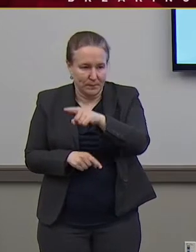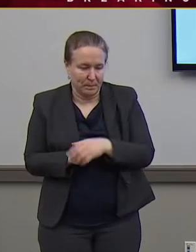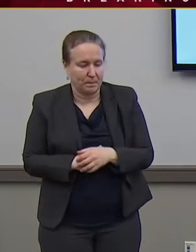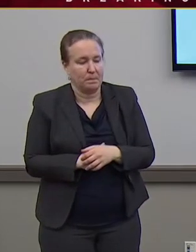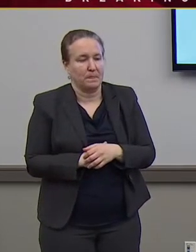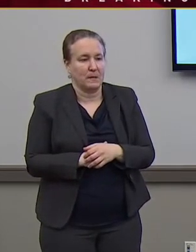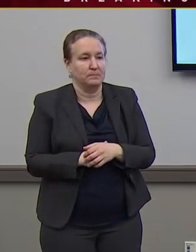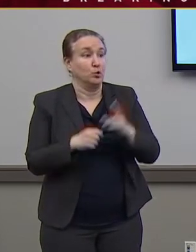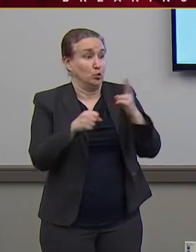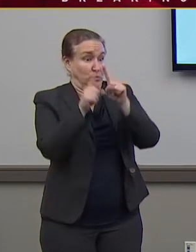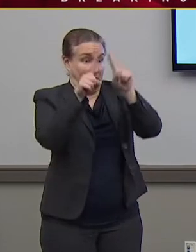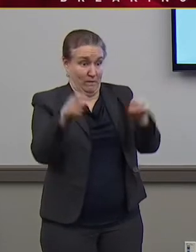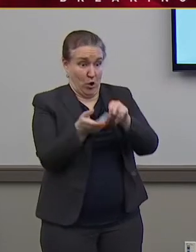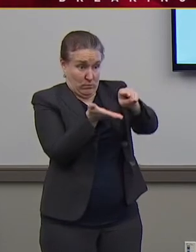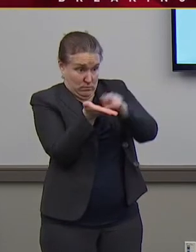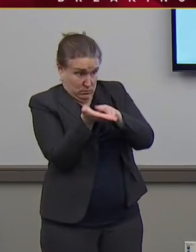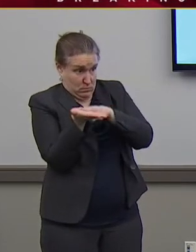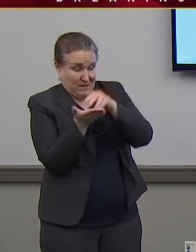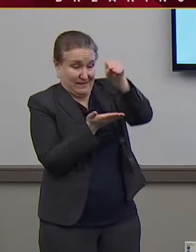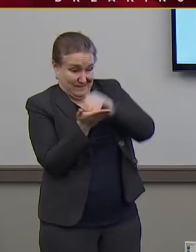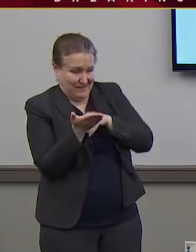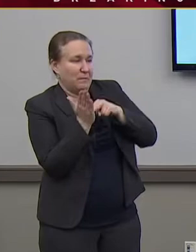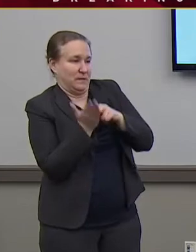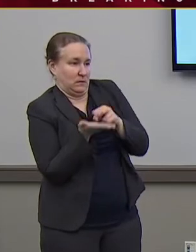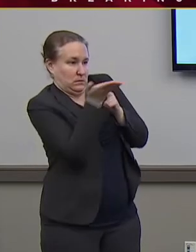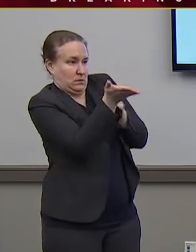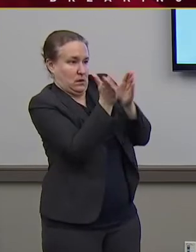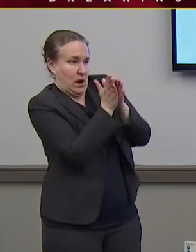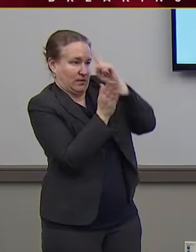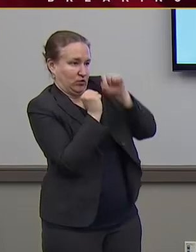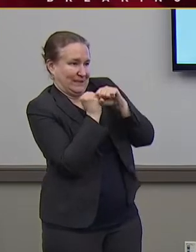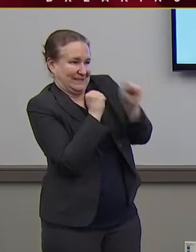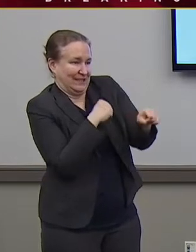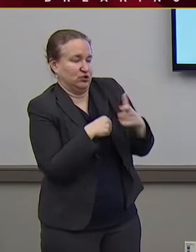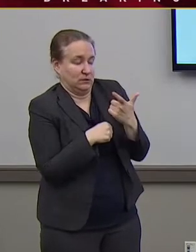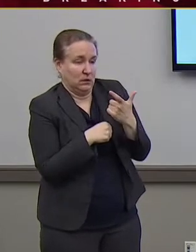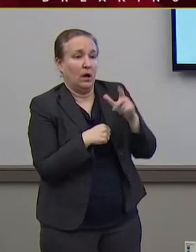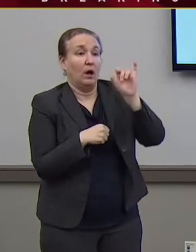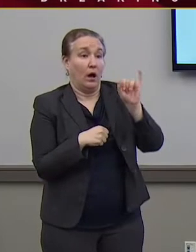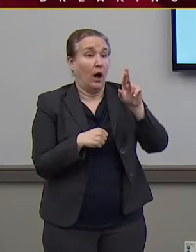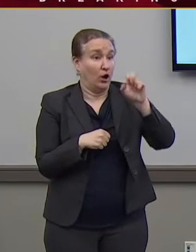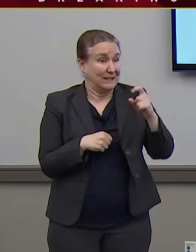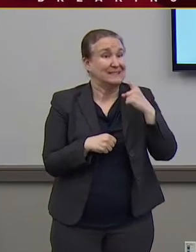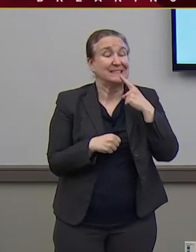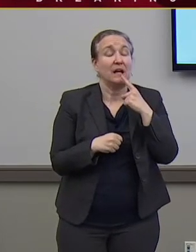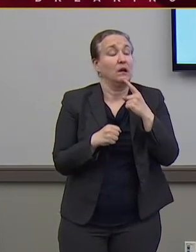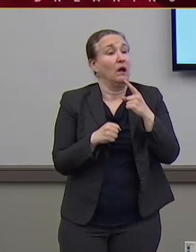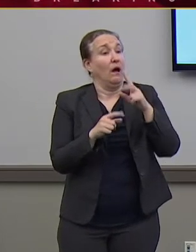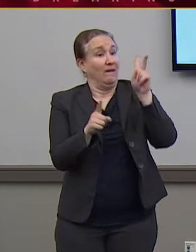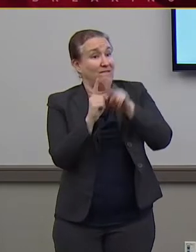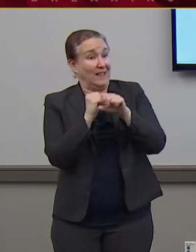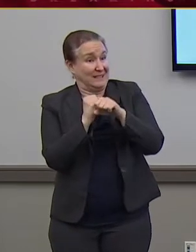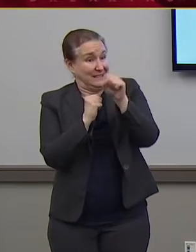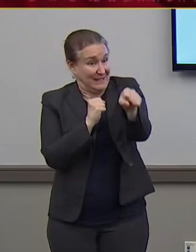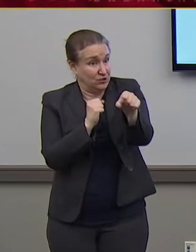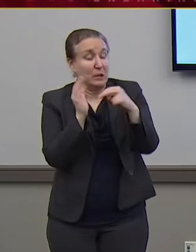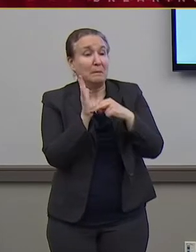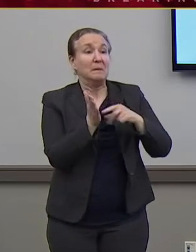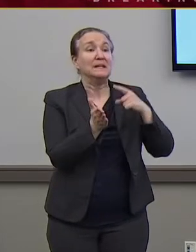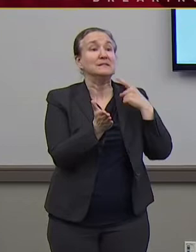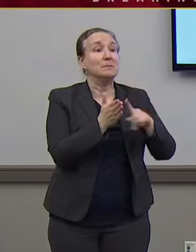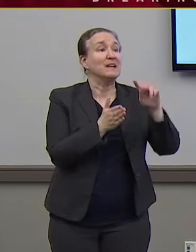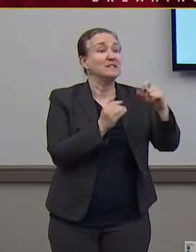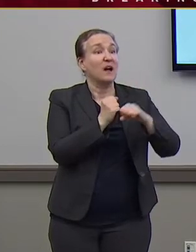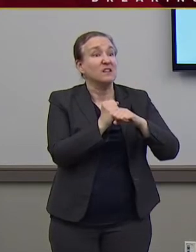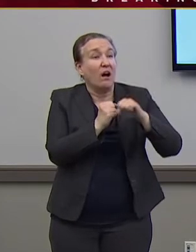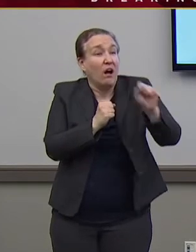to request an additional extension. The IRS notes that an extension to file is not an extension to pay any